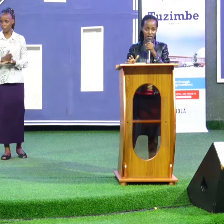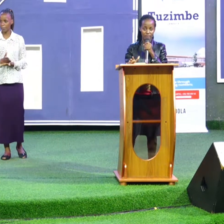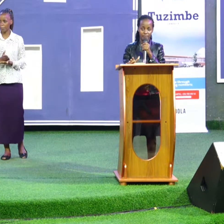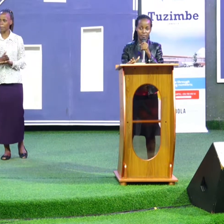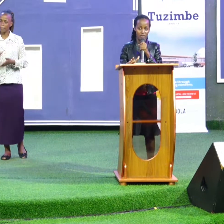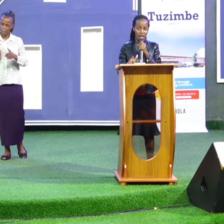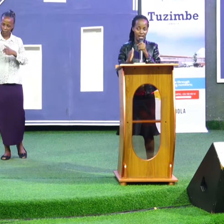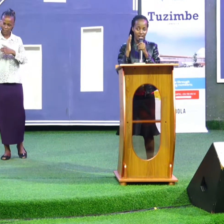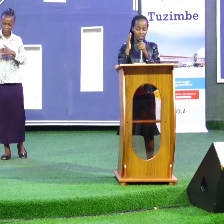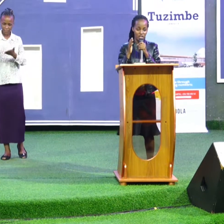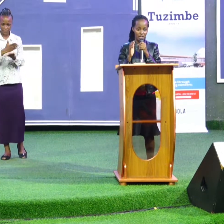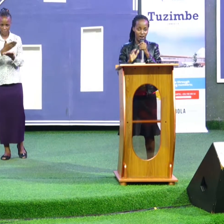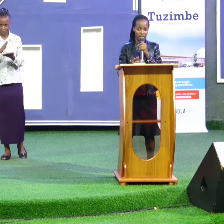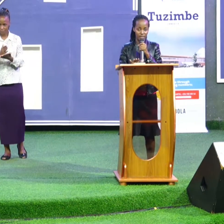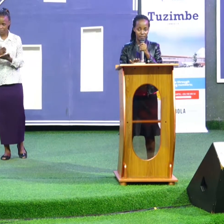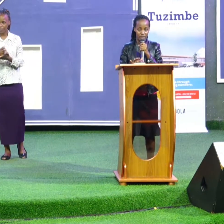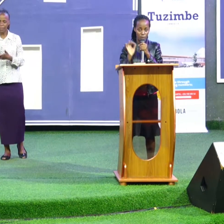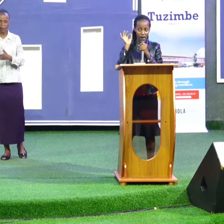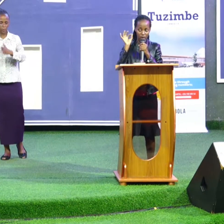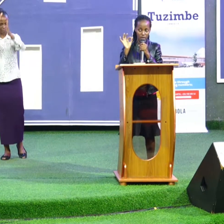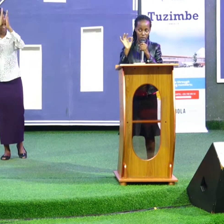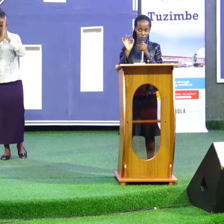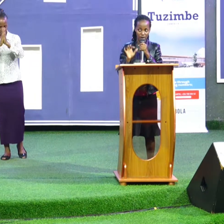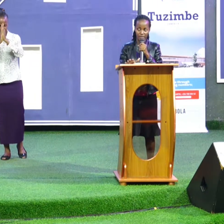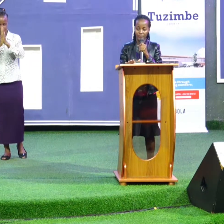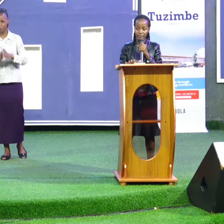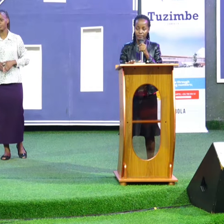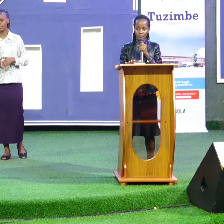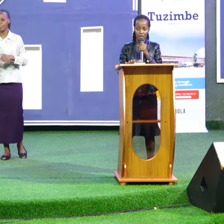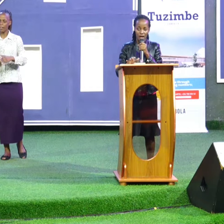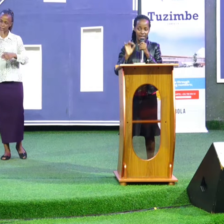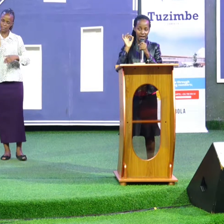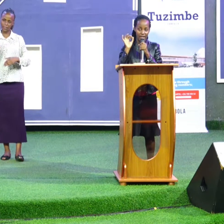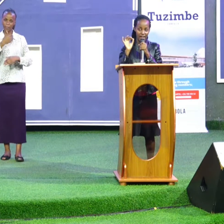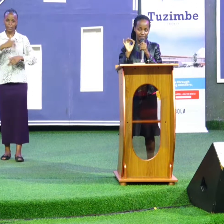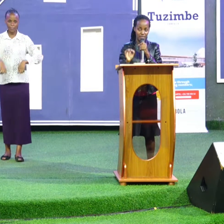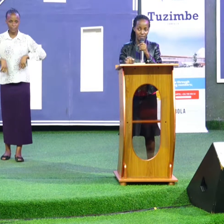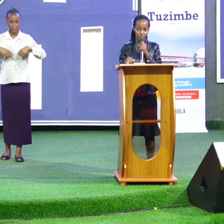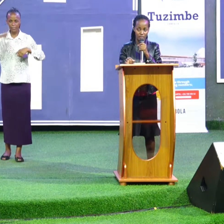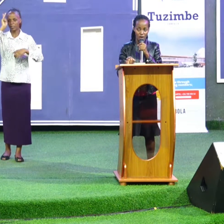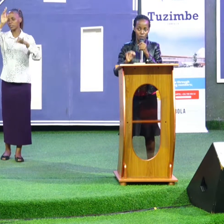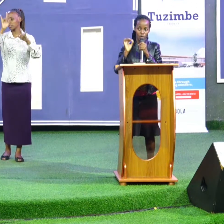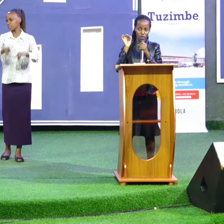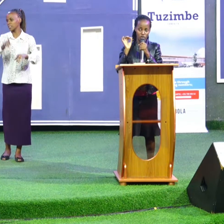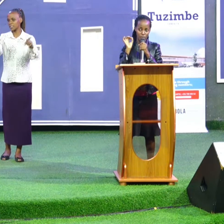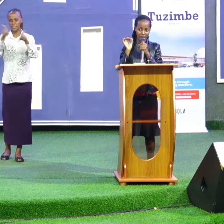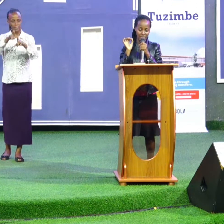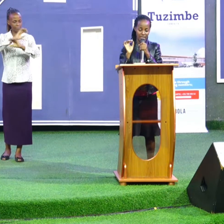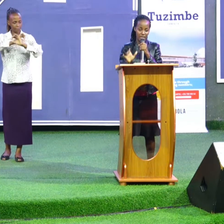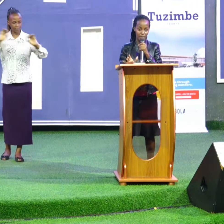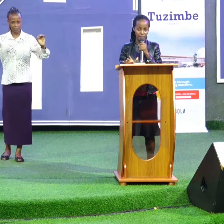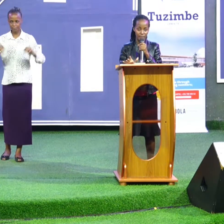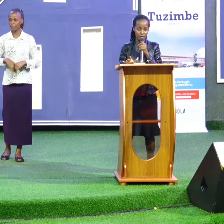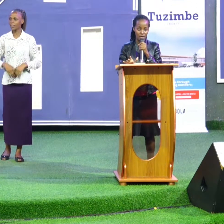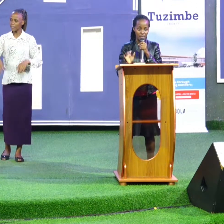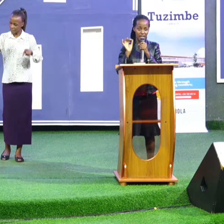share. Bwetunaamala okugabana. And after sharing, tusabe. We are going to pray. Era obulamu bwaffe. And our lives. Tebugenda kusigala kye. Will not remain the same.